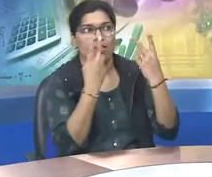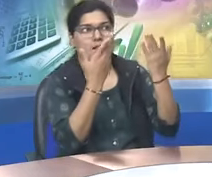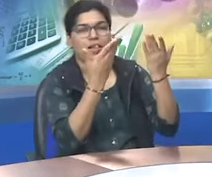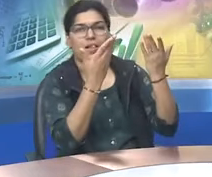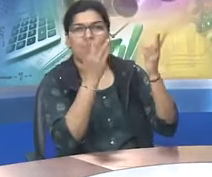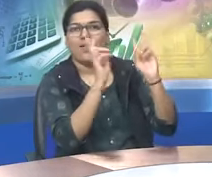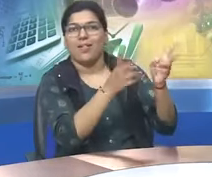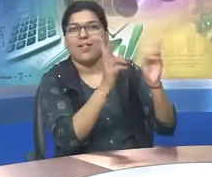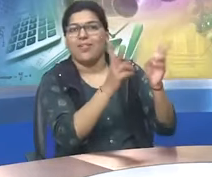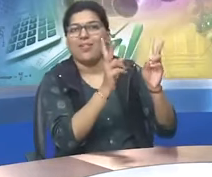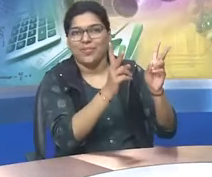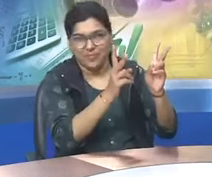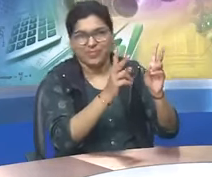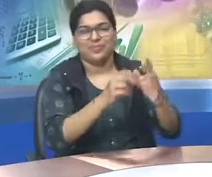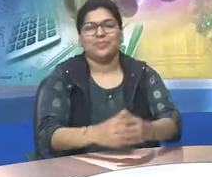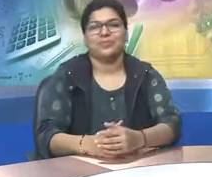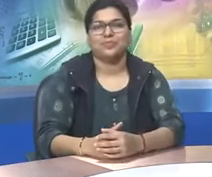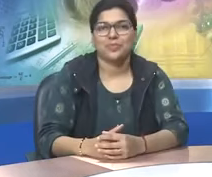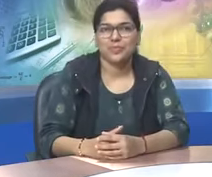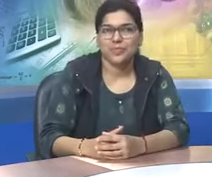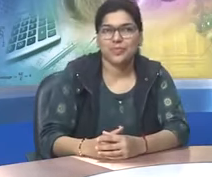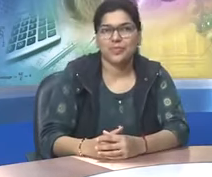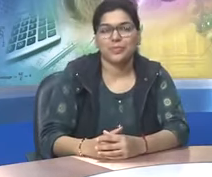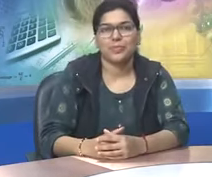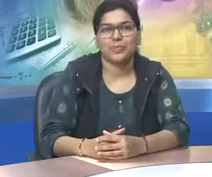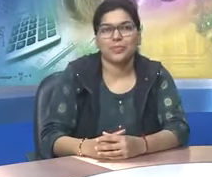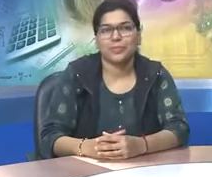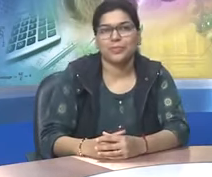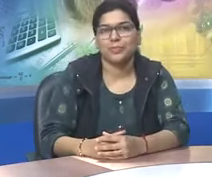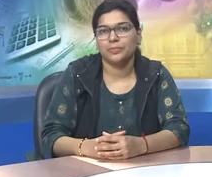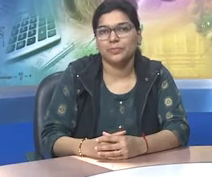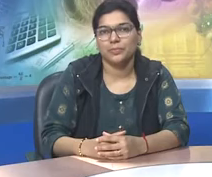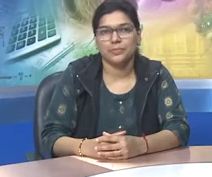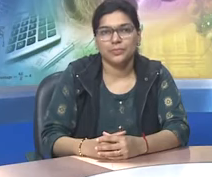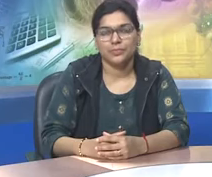in the almirah, and no one was there to read them, to go through them.